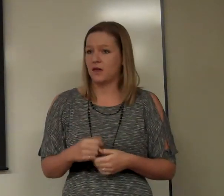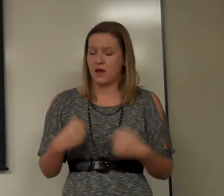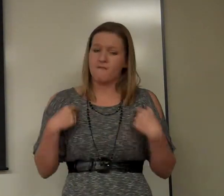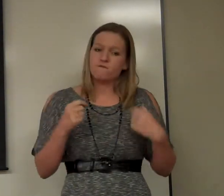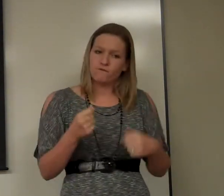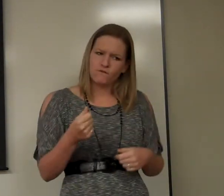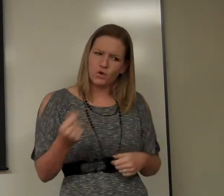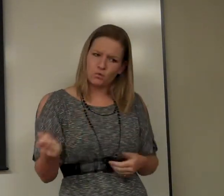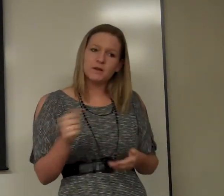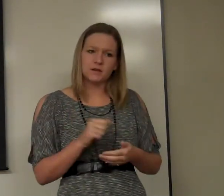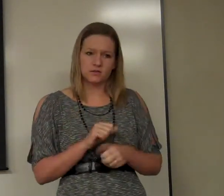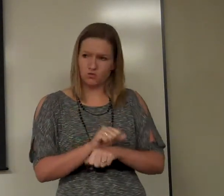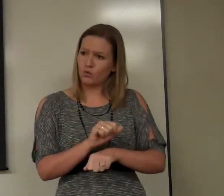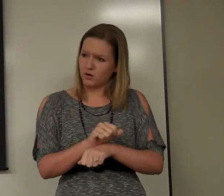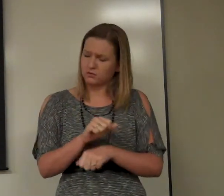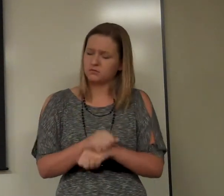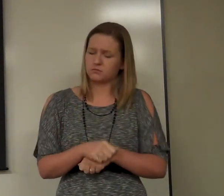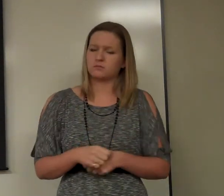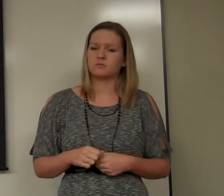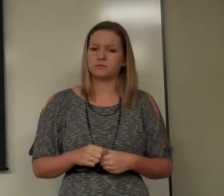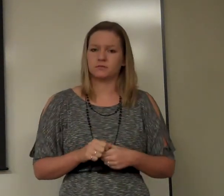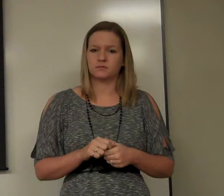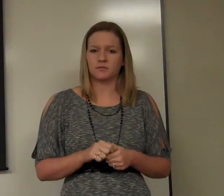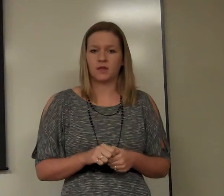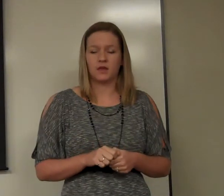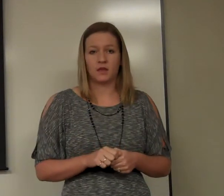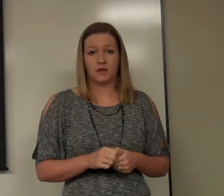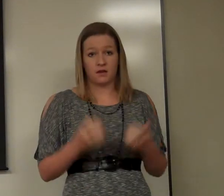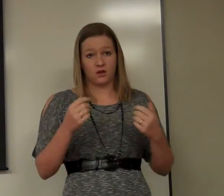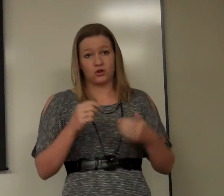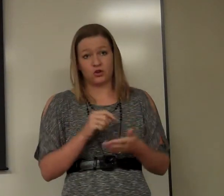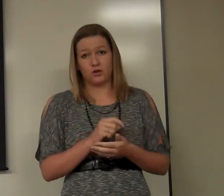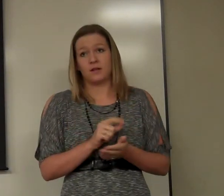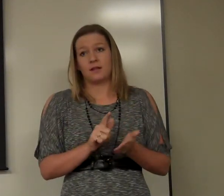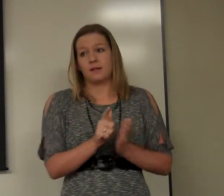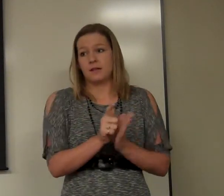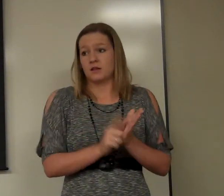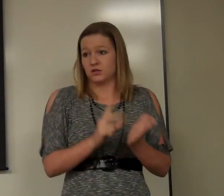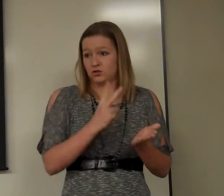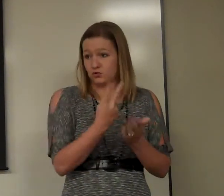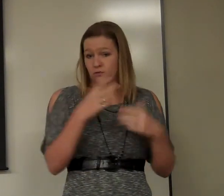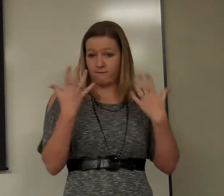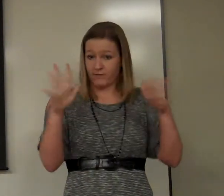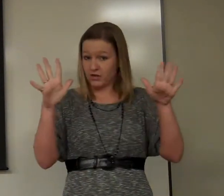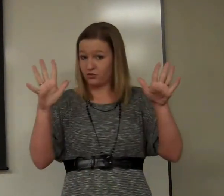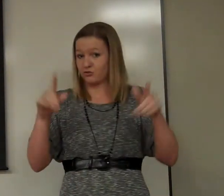minutes to do that. If you've already read 2, you can go on and start 3.